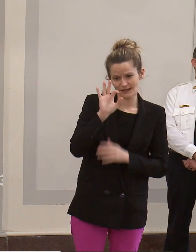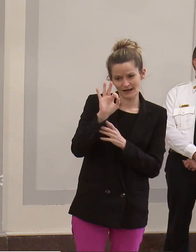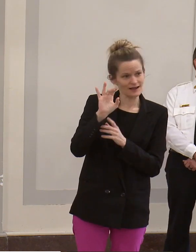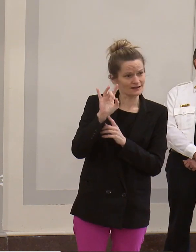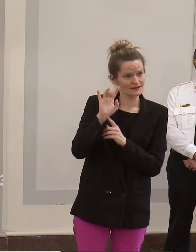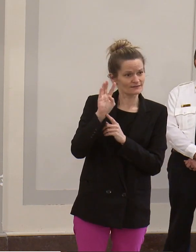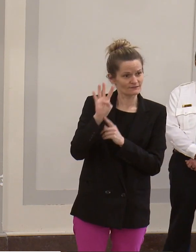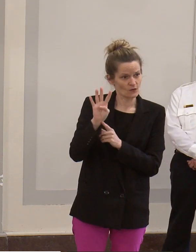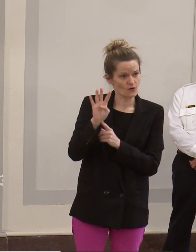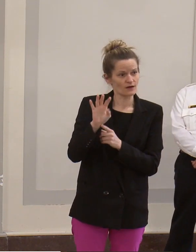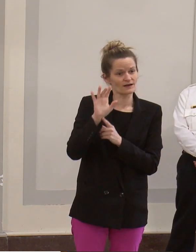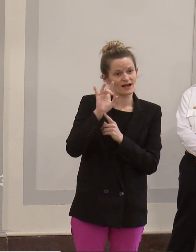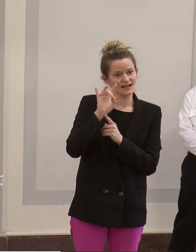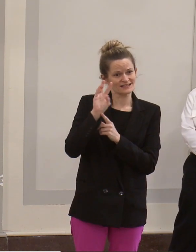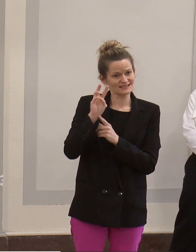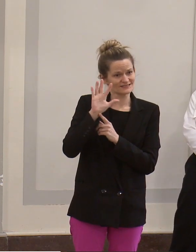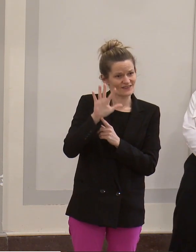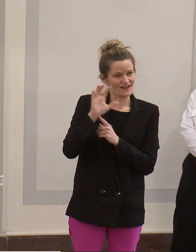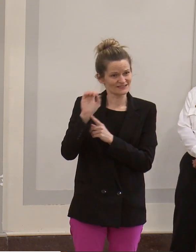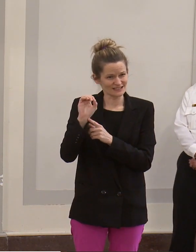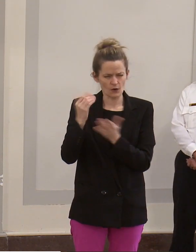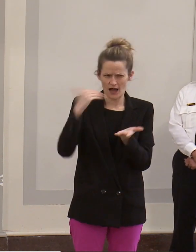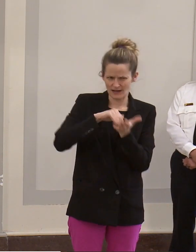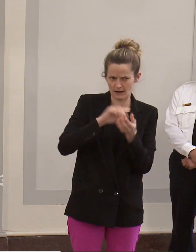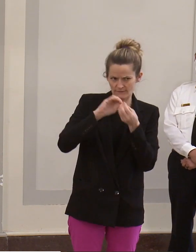443-984-8650. Again, that number is